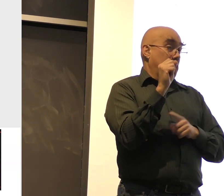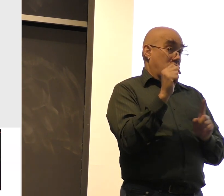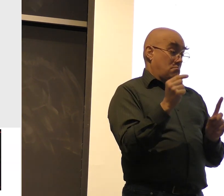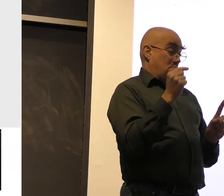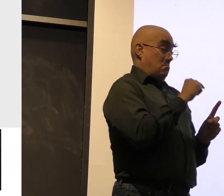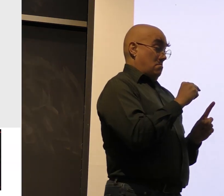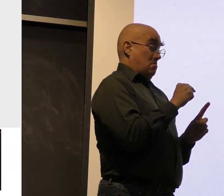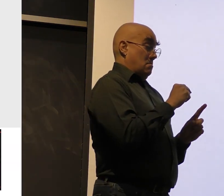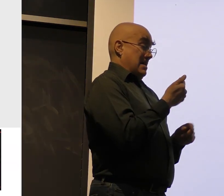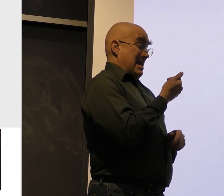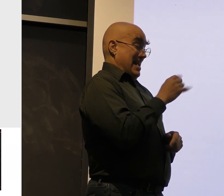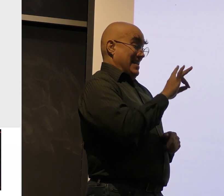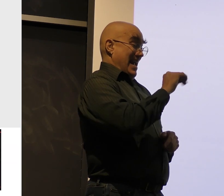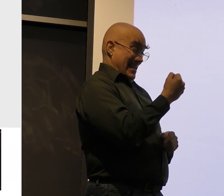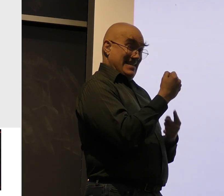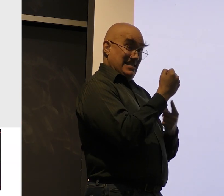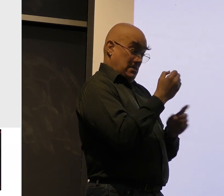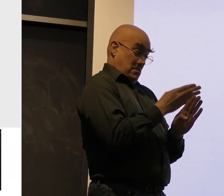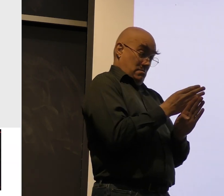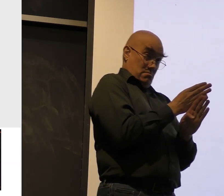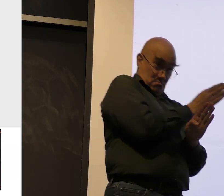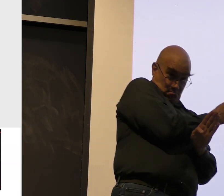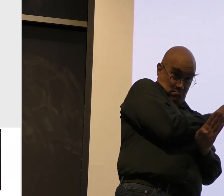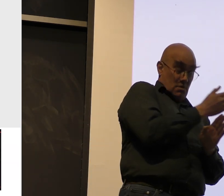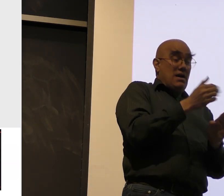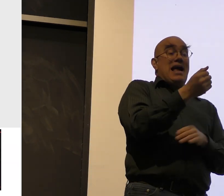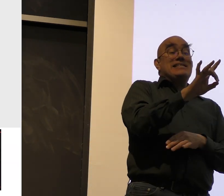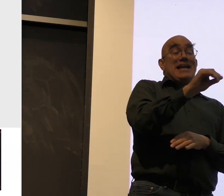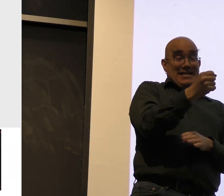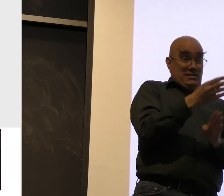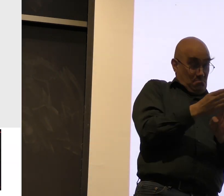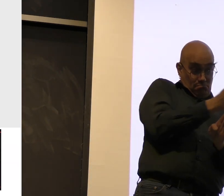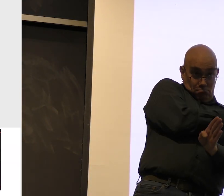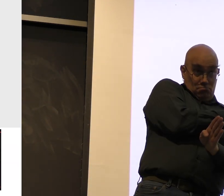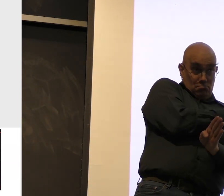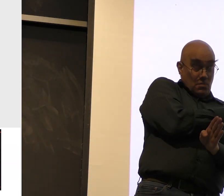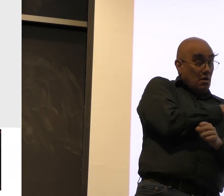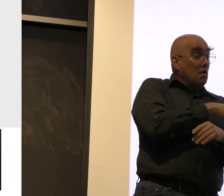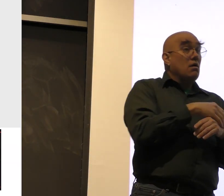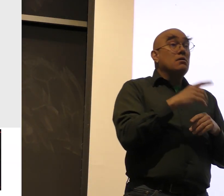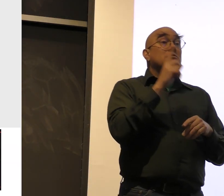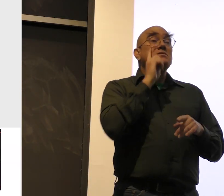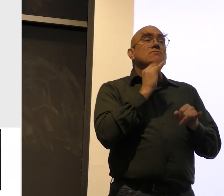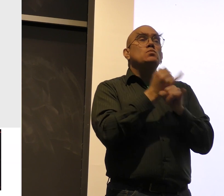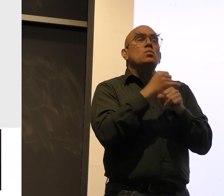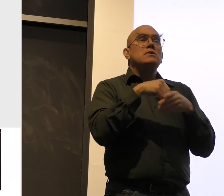time with the oralist revolution. We have the 1880s, right? And prior to that,